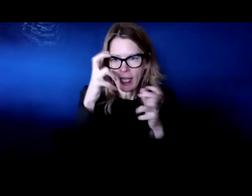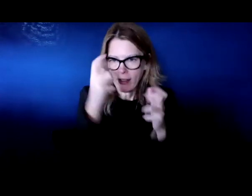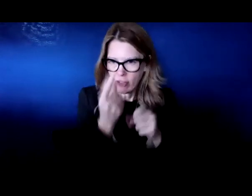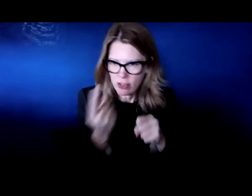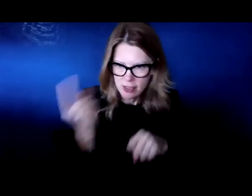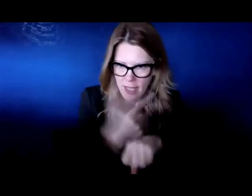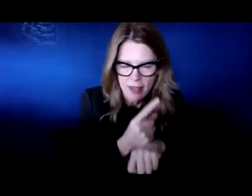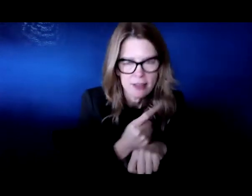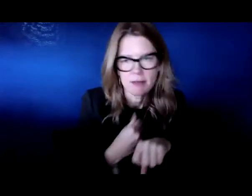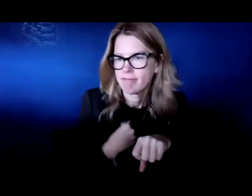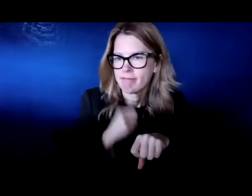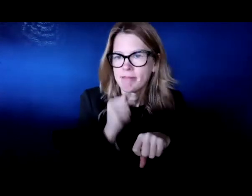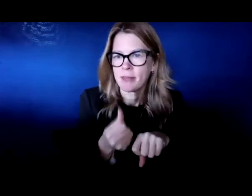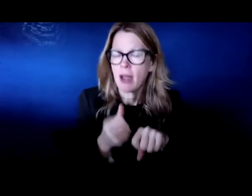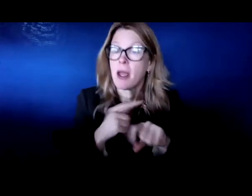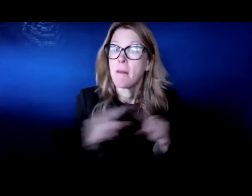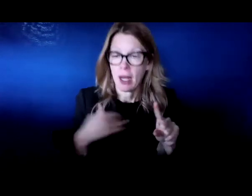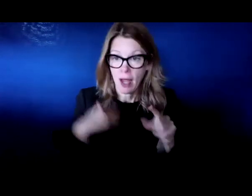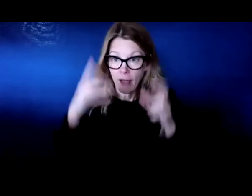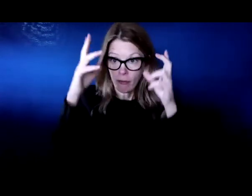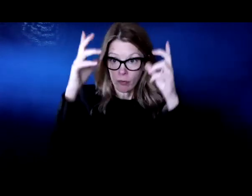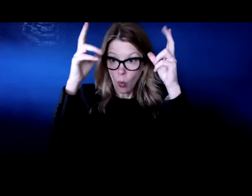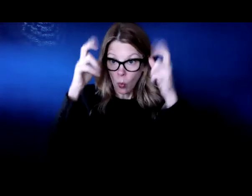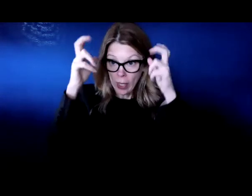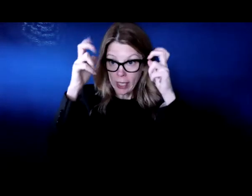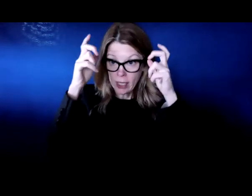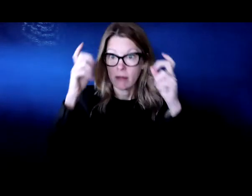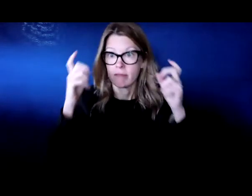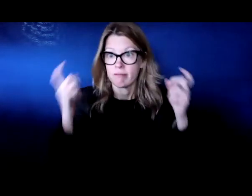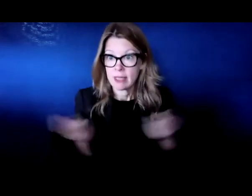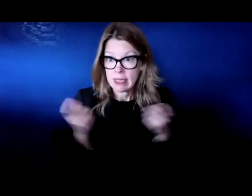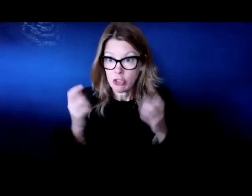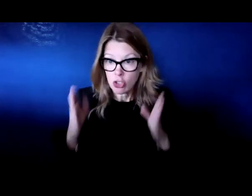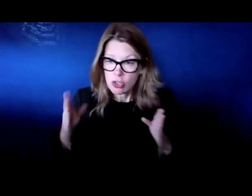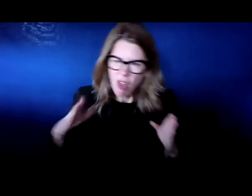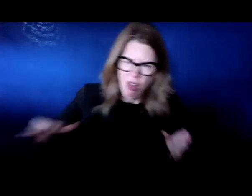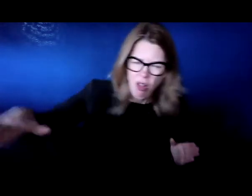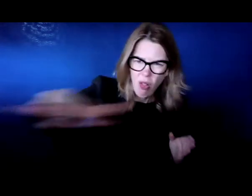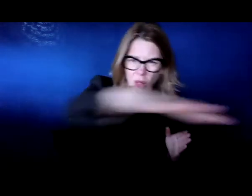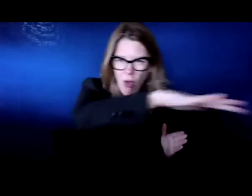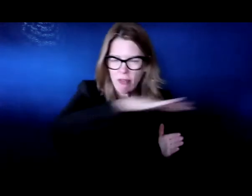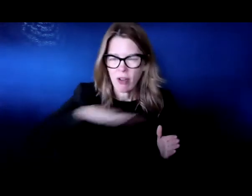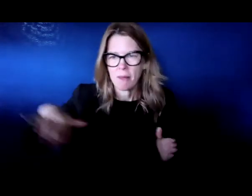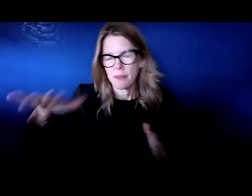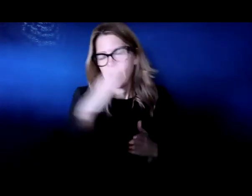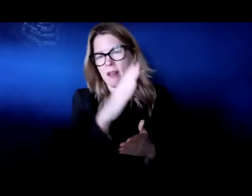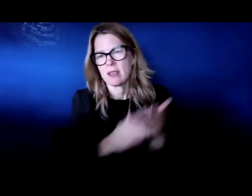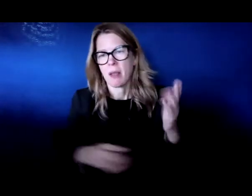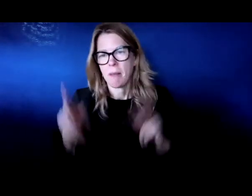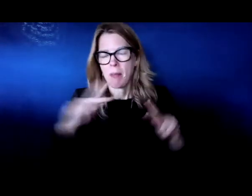me? The wickedness of those who put their trust in their goods and boast of their great